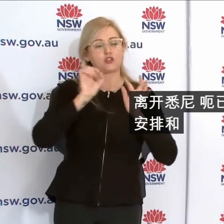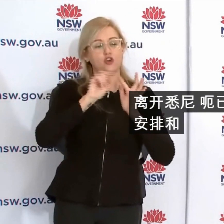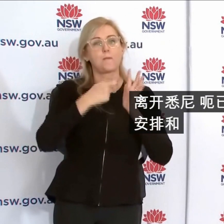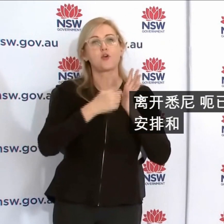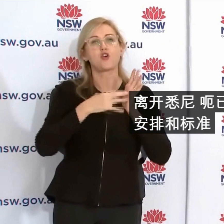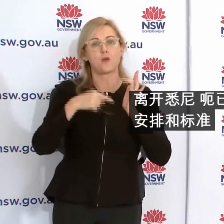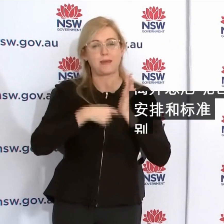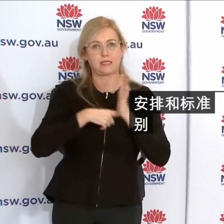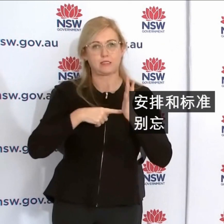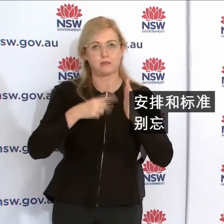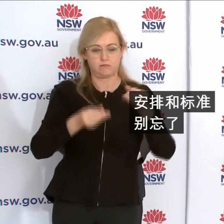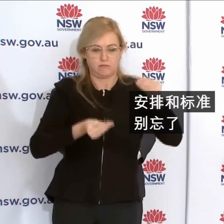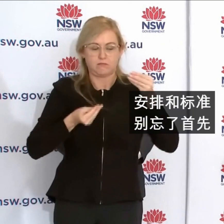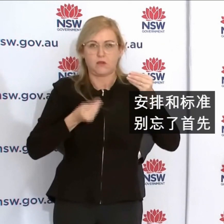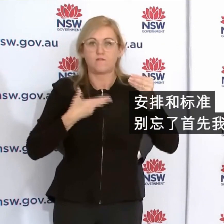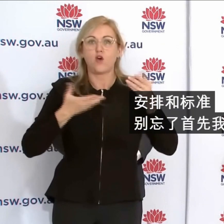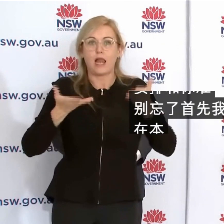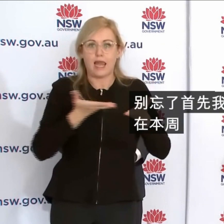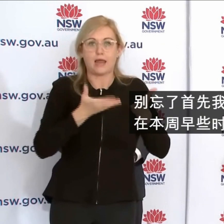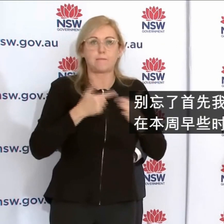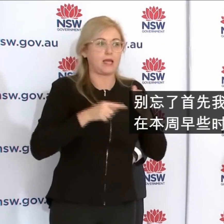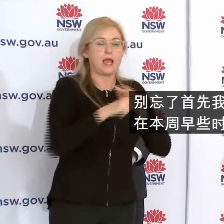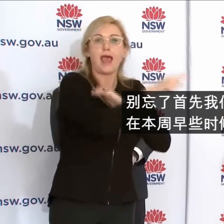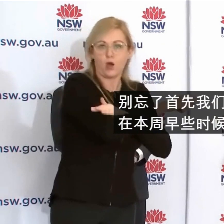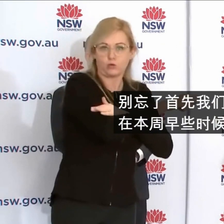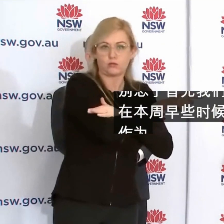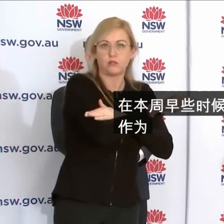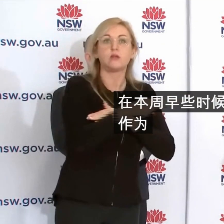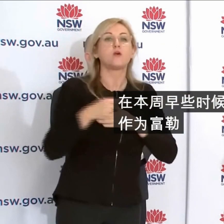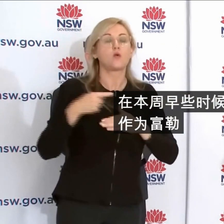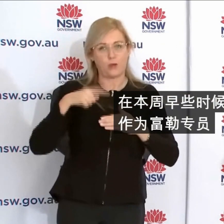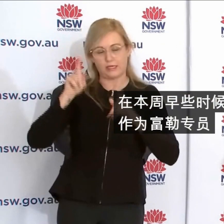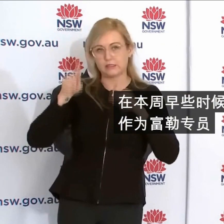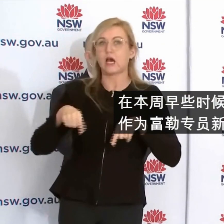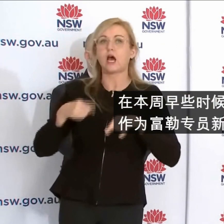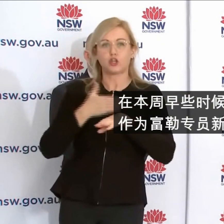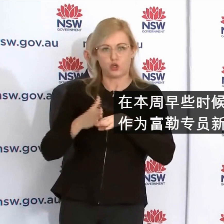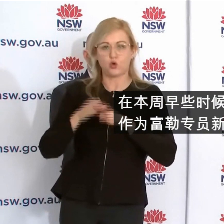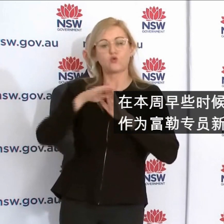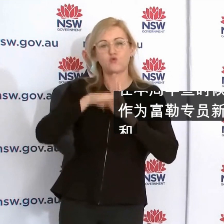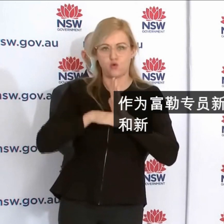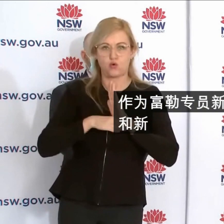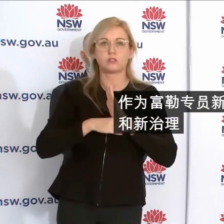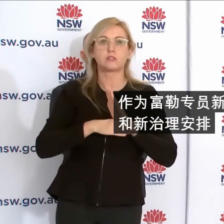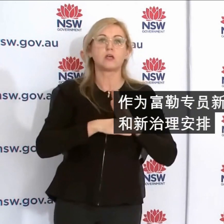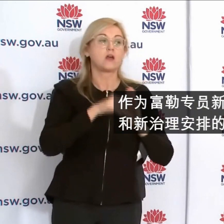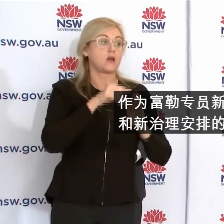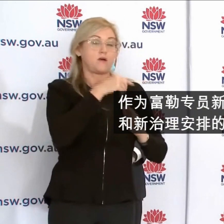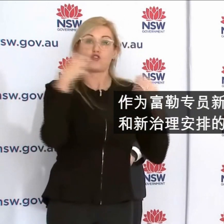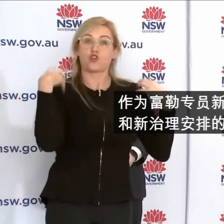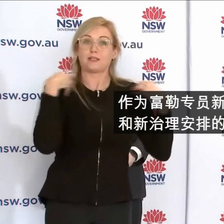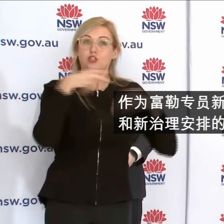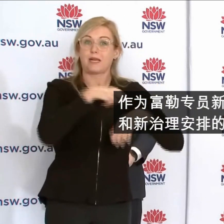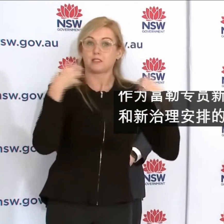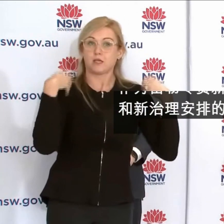arrangements and the criteria. Don't forget, firstly, we made some announcements earlier in the week as part of Commissioner Fuller's new powers and new